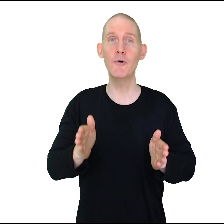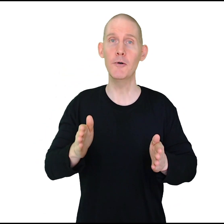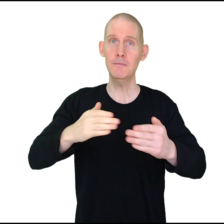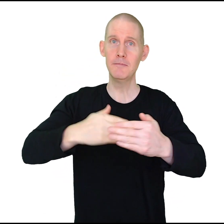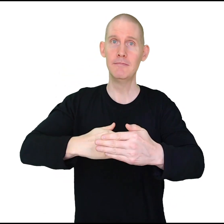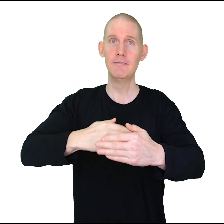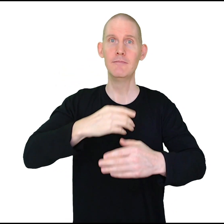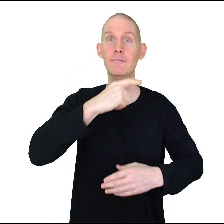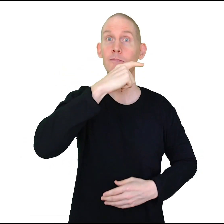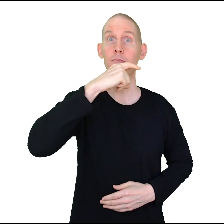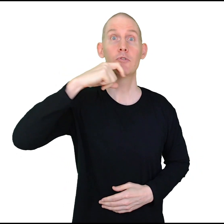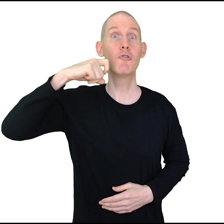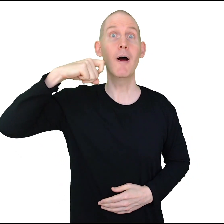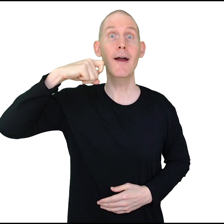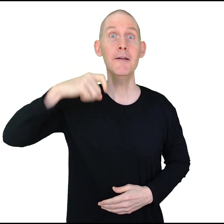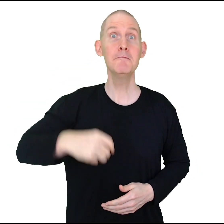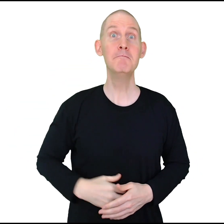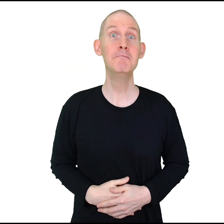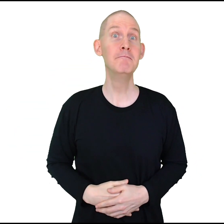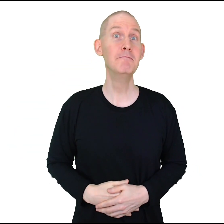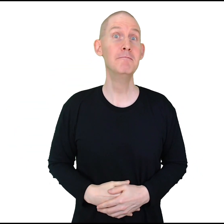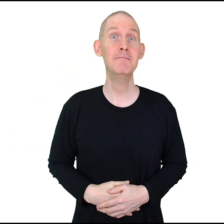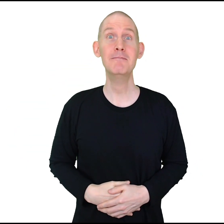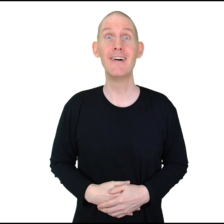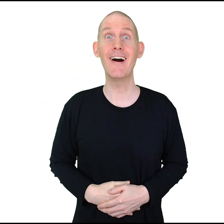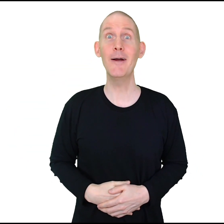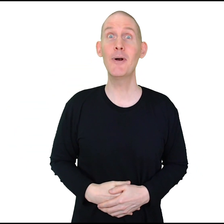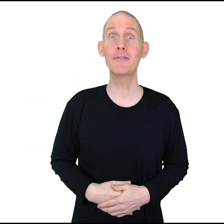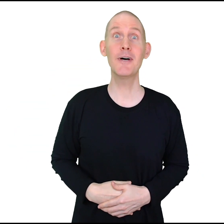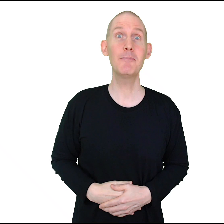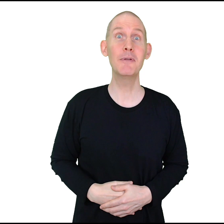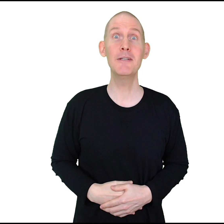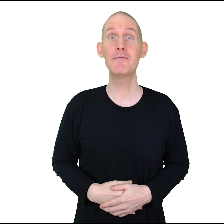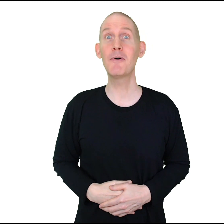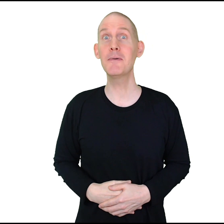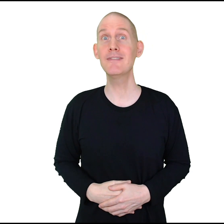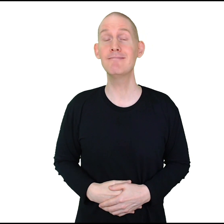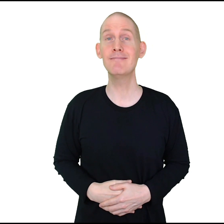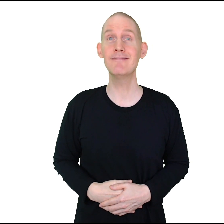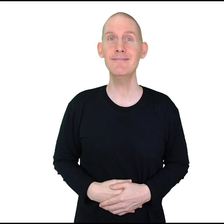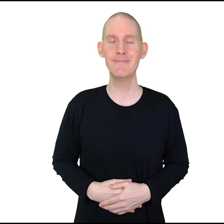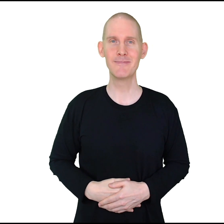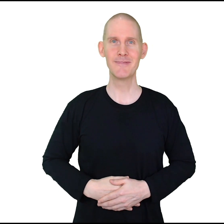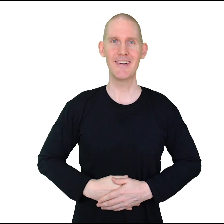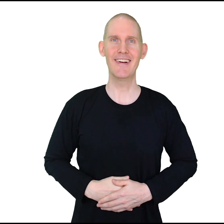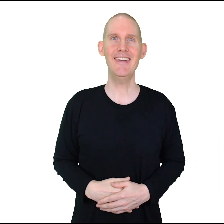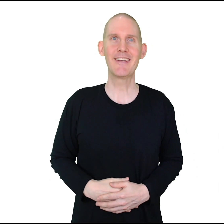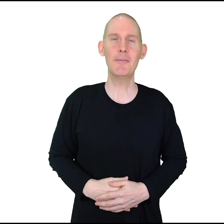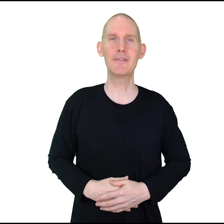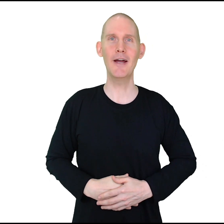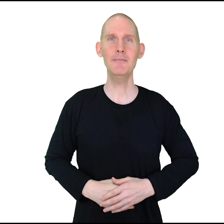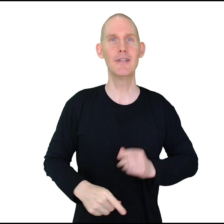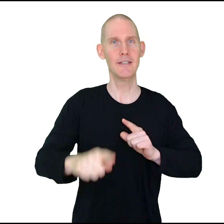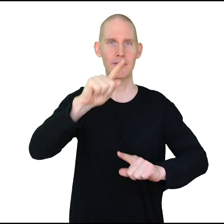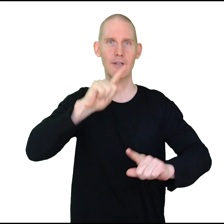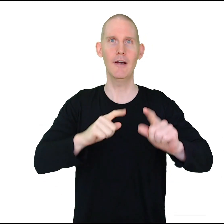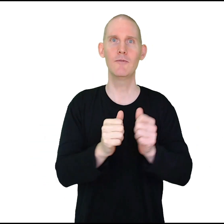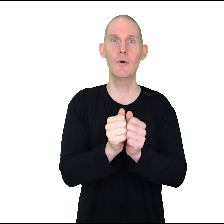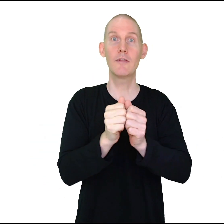bedroom, dry. Eyebrows up, leaning forward. All right, a couple of times. Sign with me.